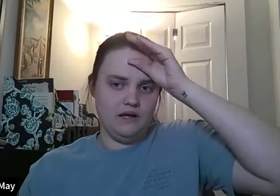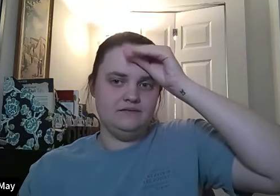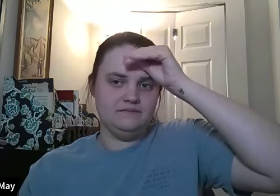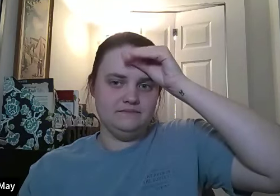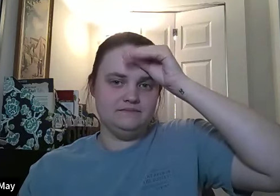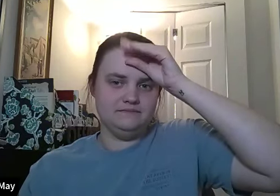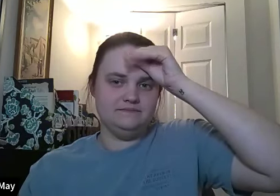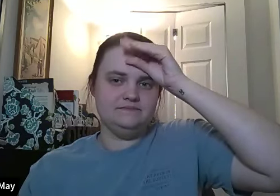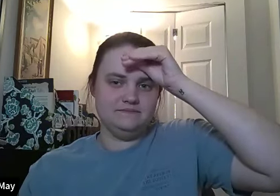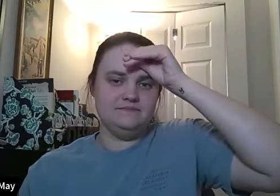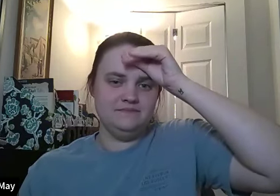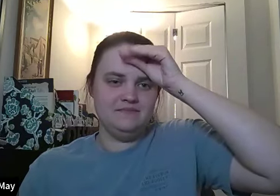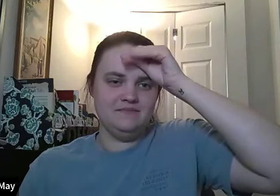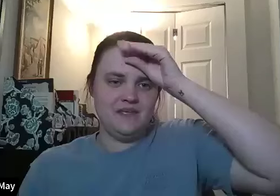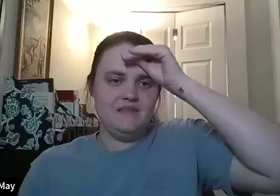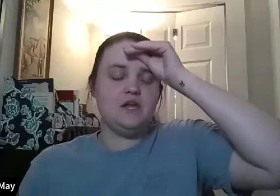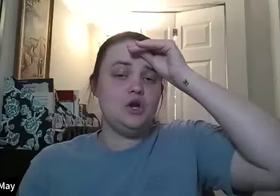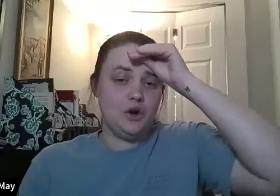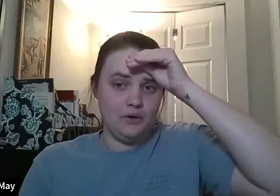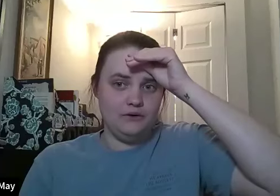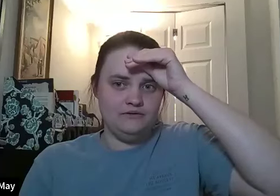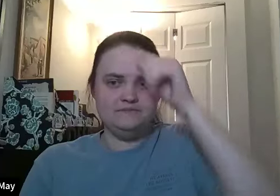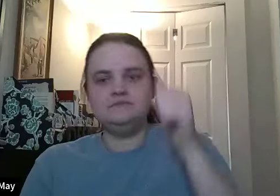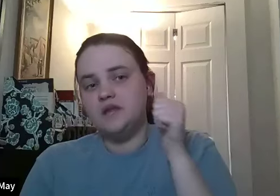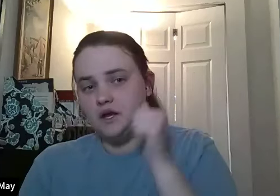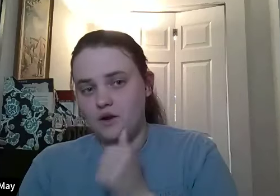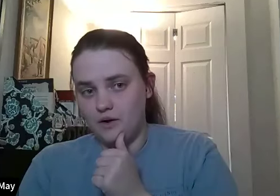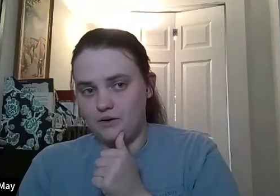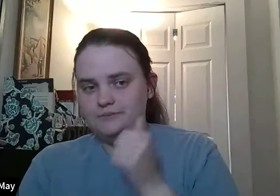boy, and then girl, girl.